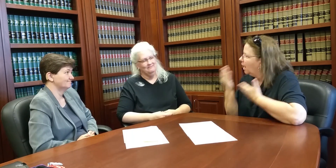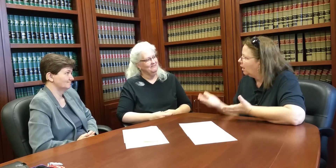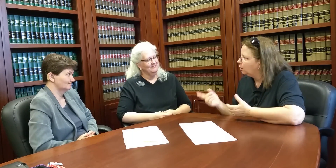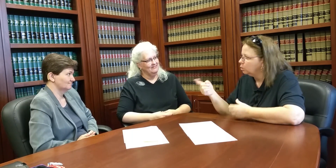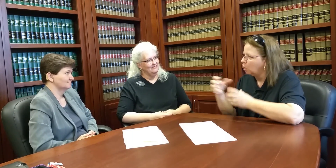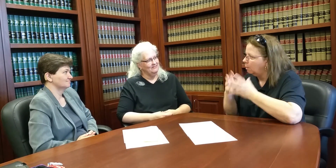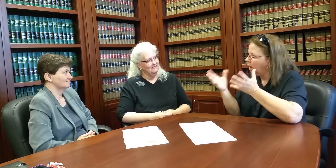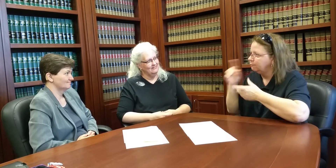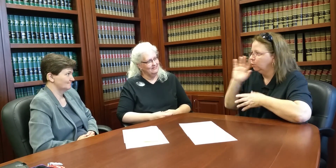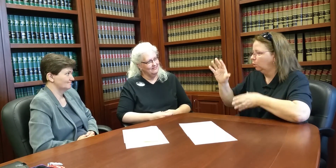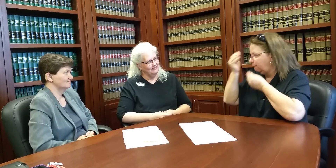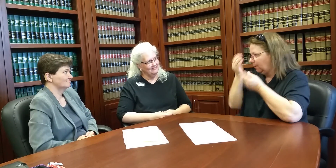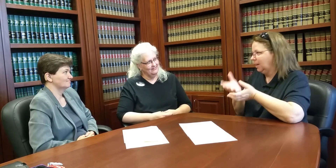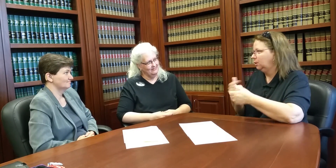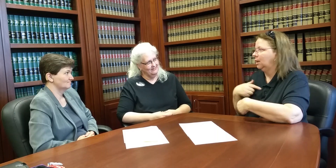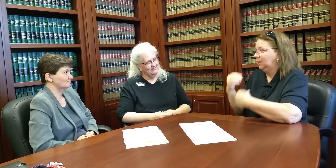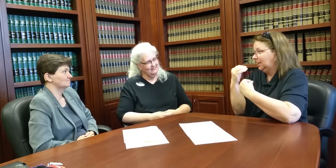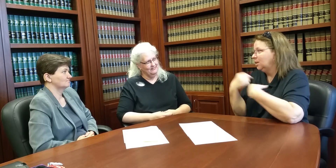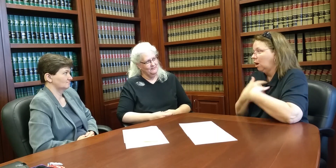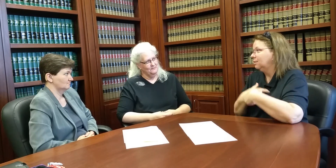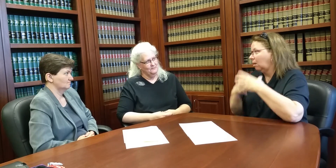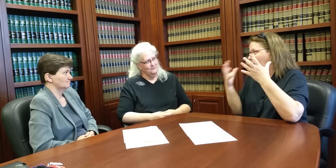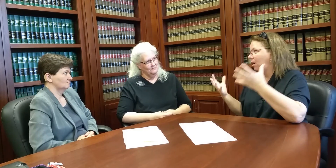thank you so much for your information. Teaching us more.